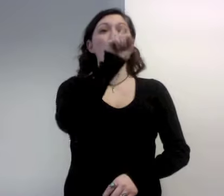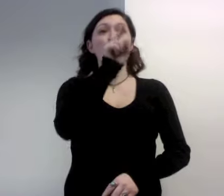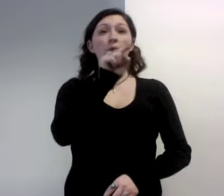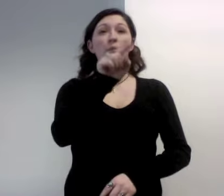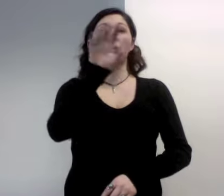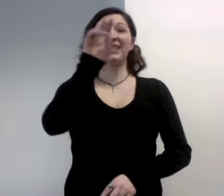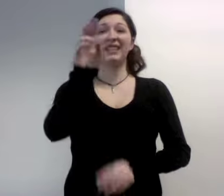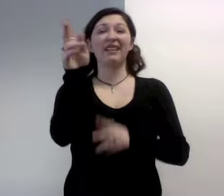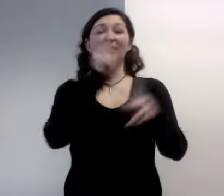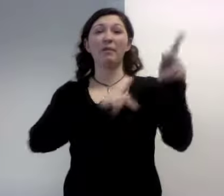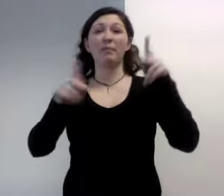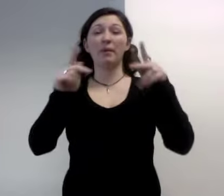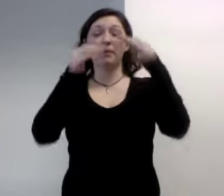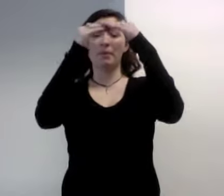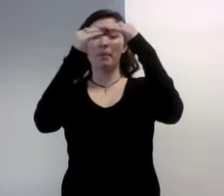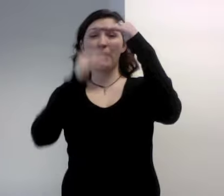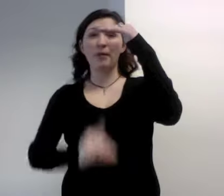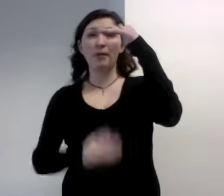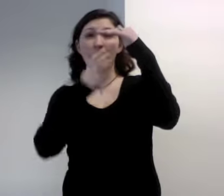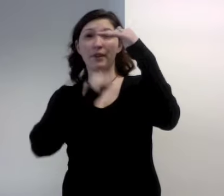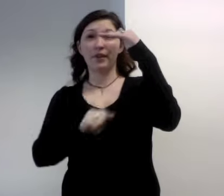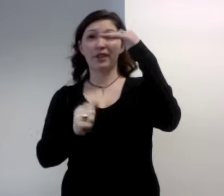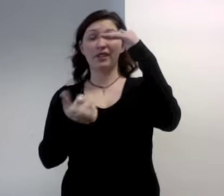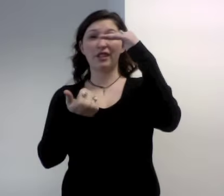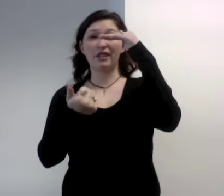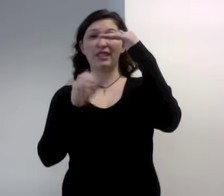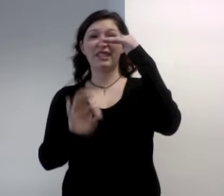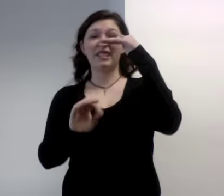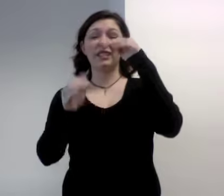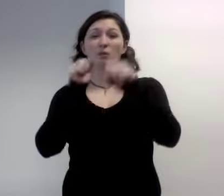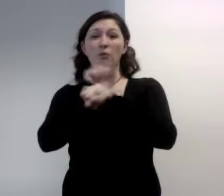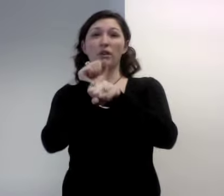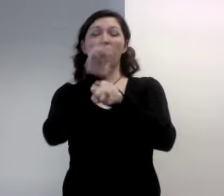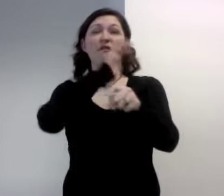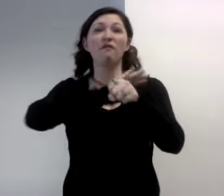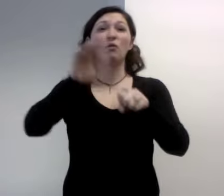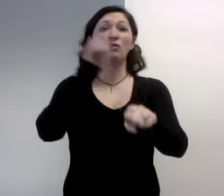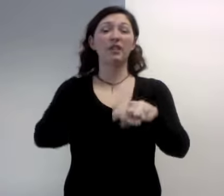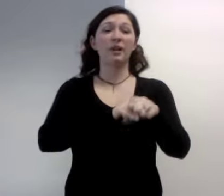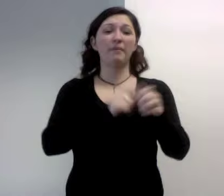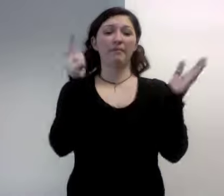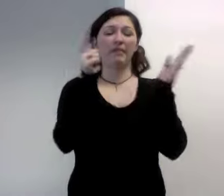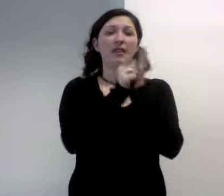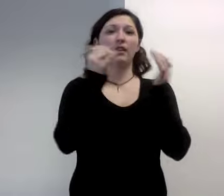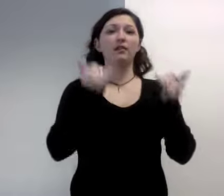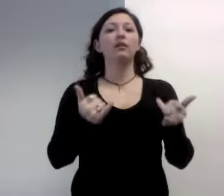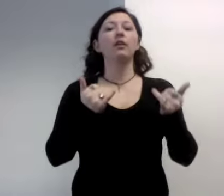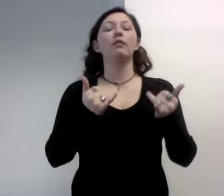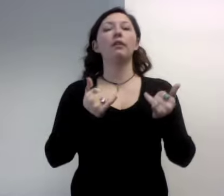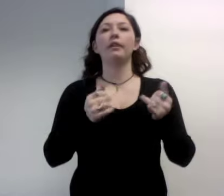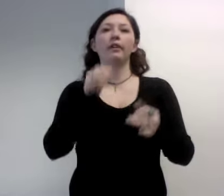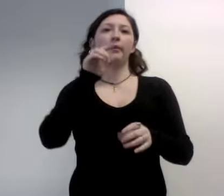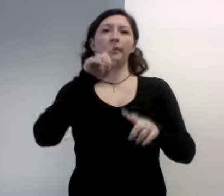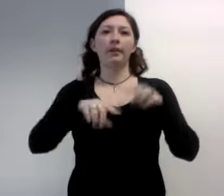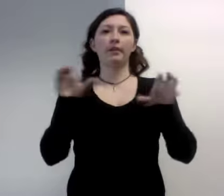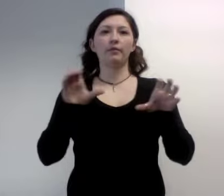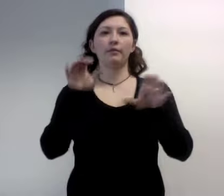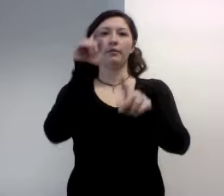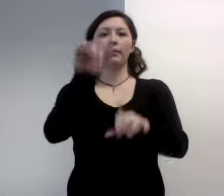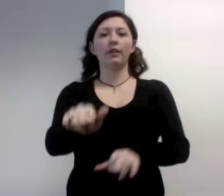under the age of 16 working full-time. That's illegal now. You can't do that. Working